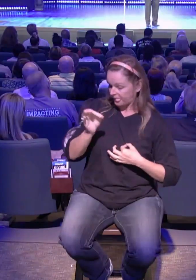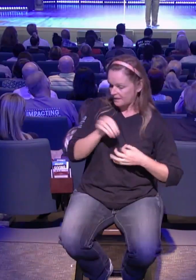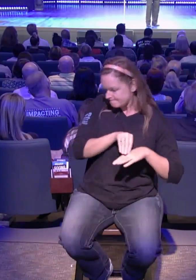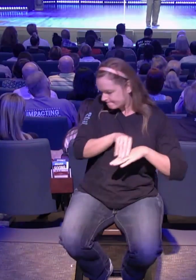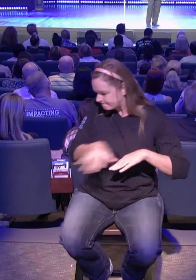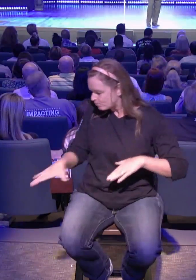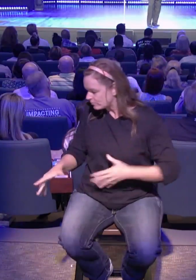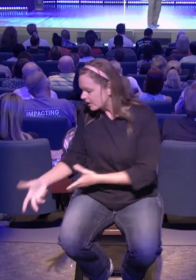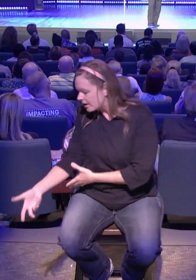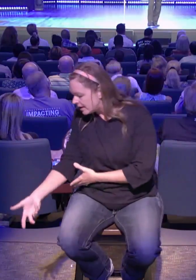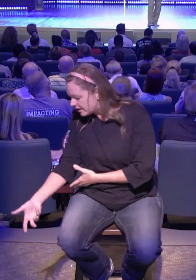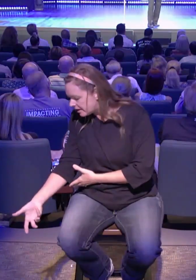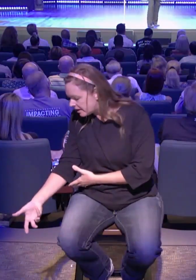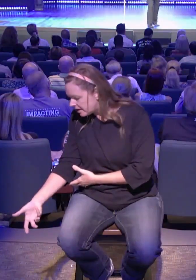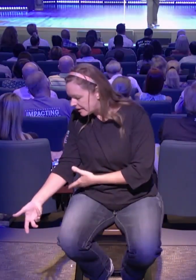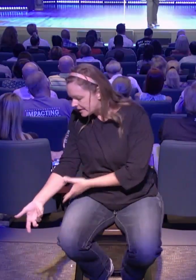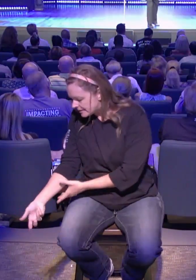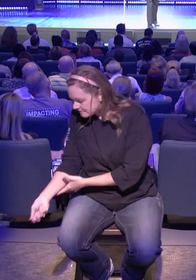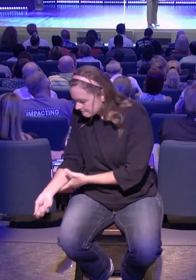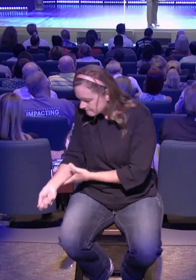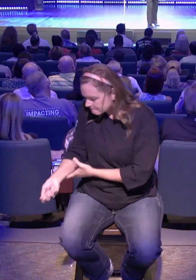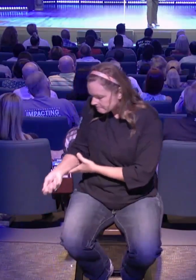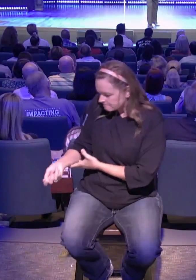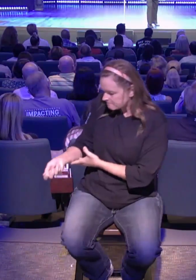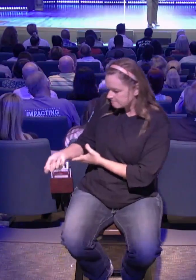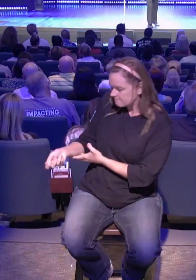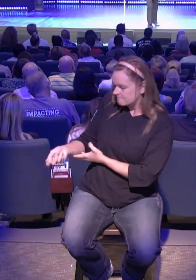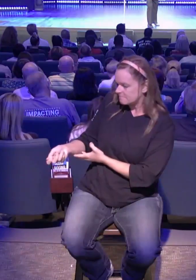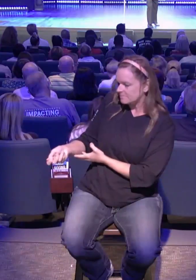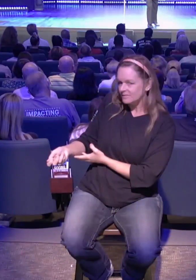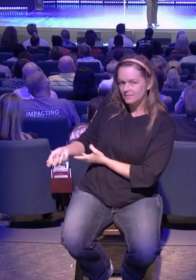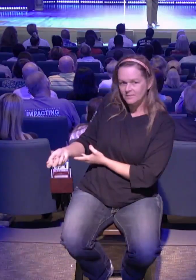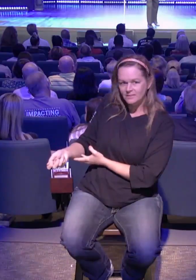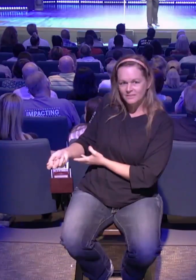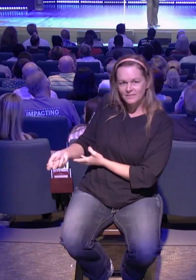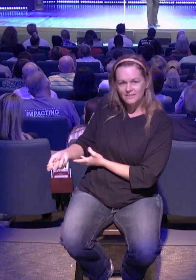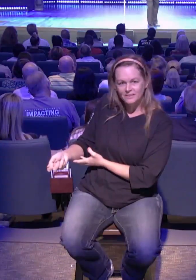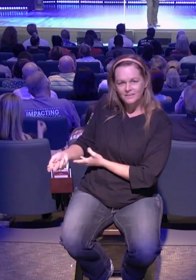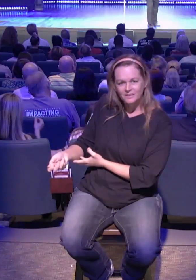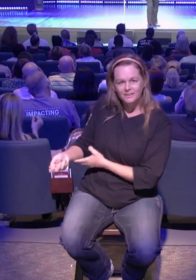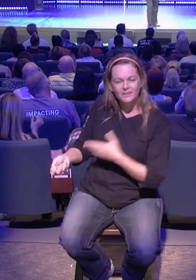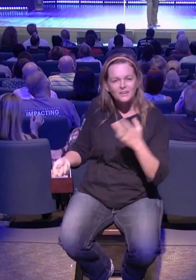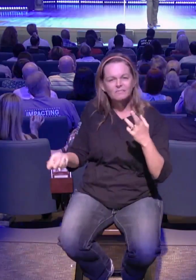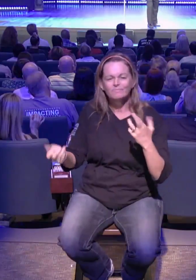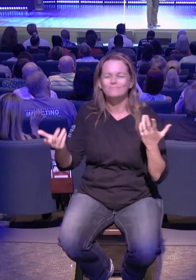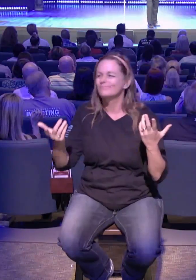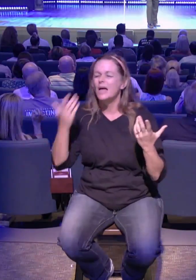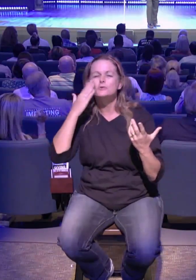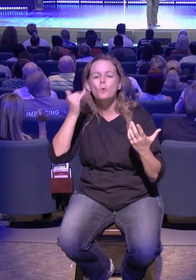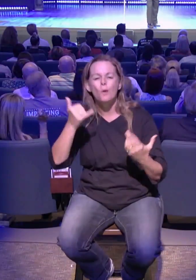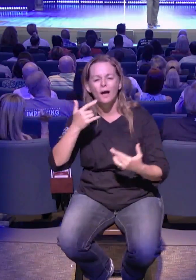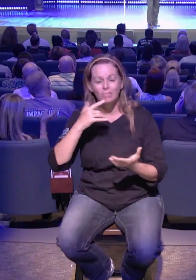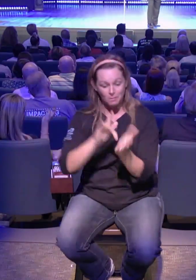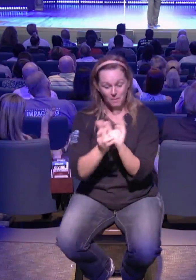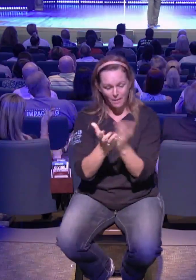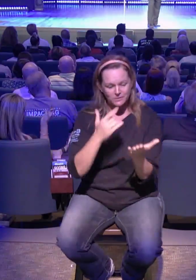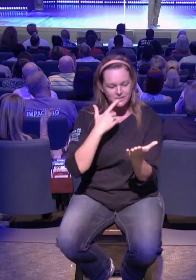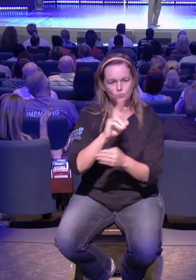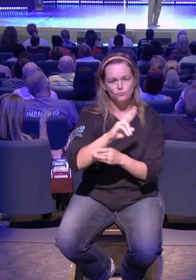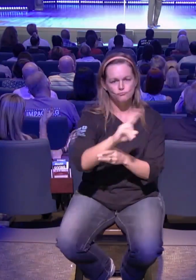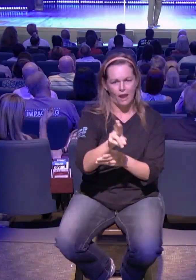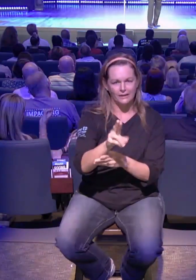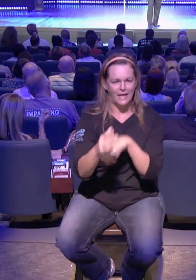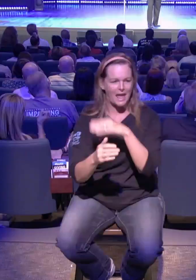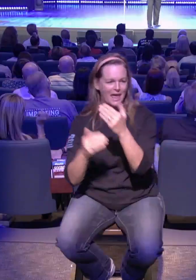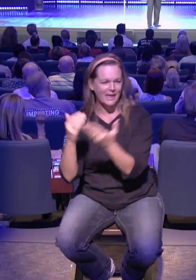going to help you do it. And look what he did. He reached out, took him by the right hand. There's something about the right hand, by the way, in the scriptures. I don't want to go into that